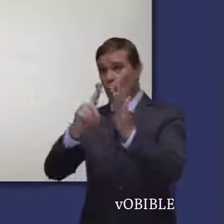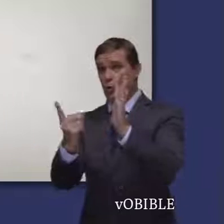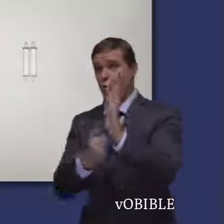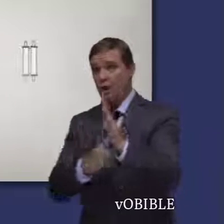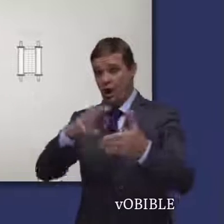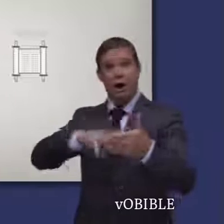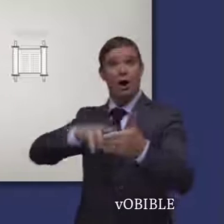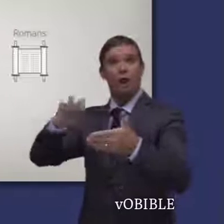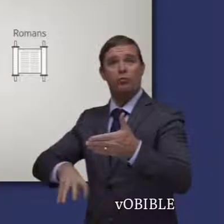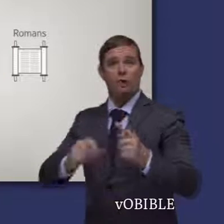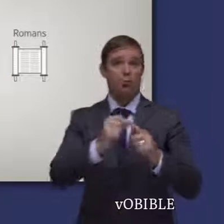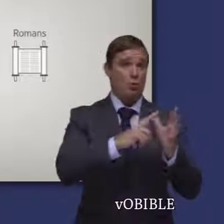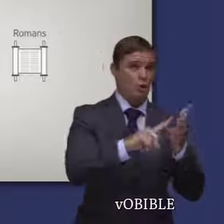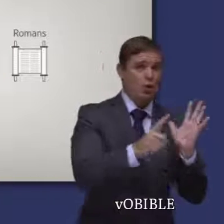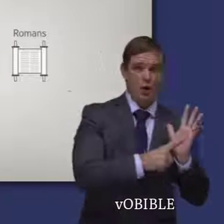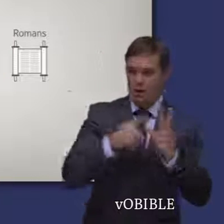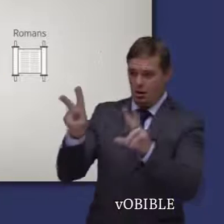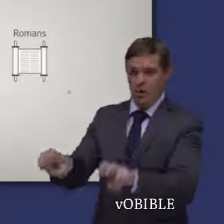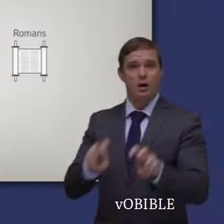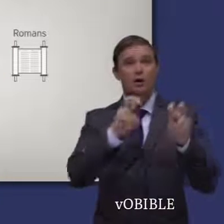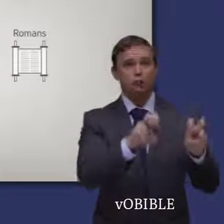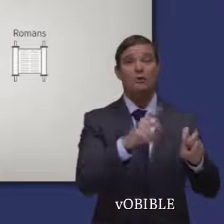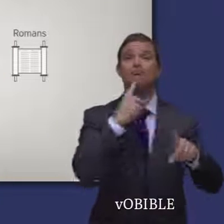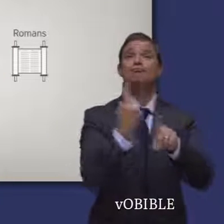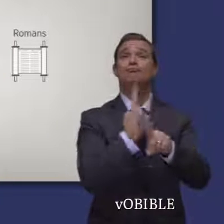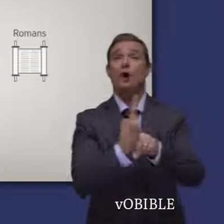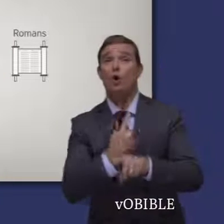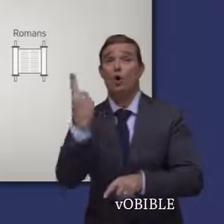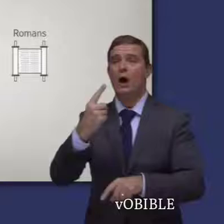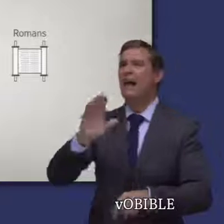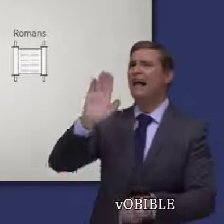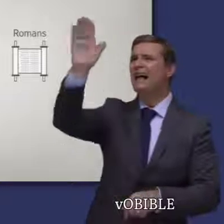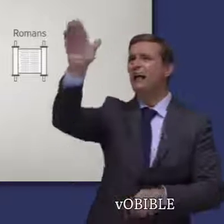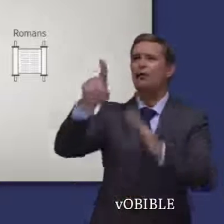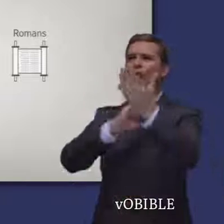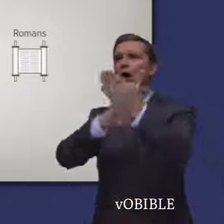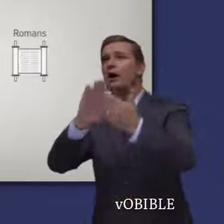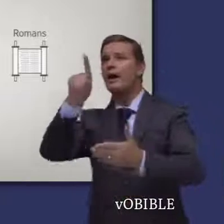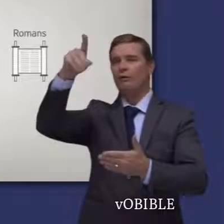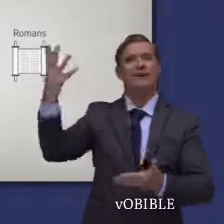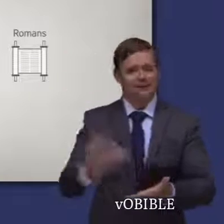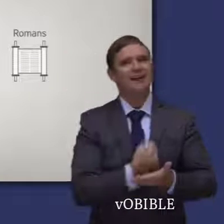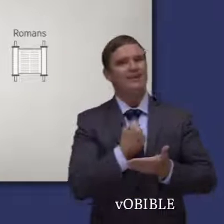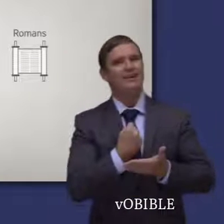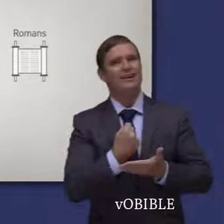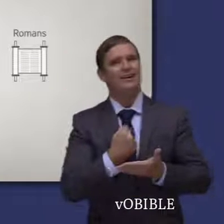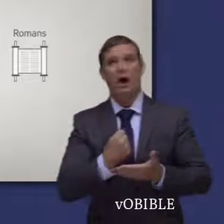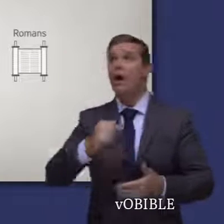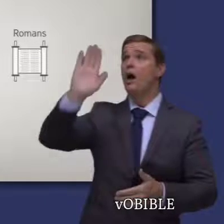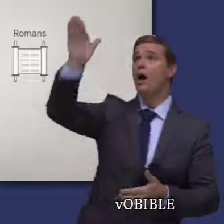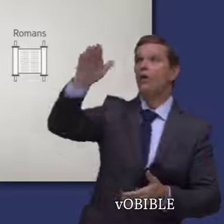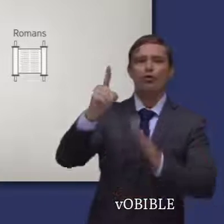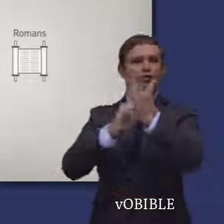Paul quoted Joel when he said, "Everyone who calls on the name of Jehovah will be saved." Calling on